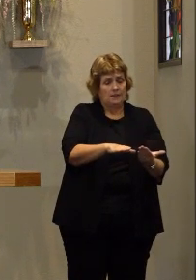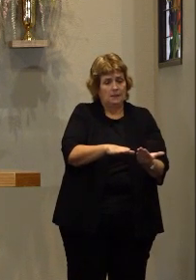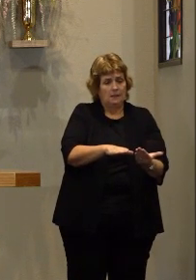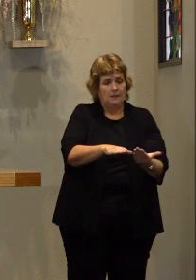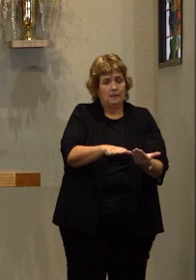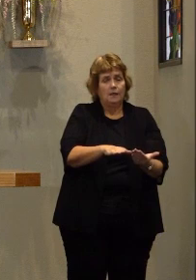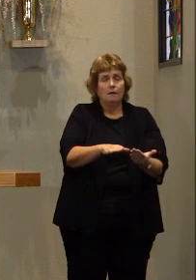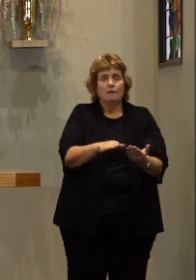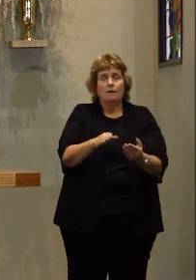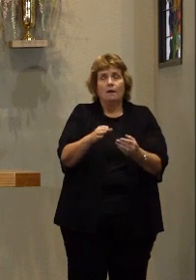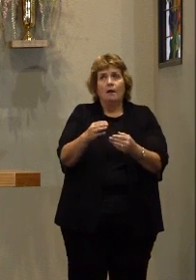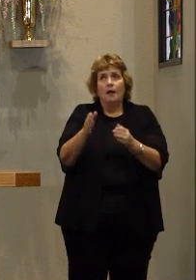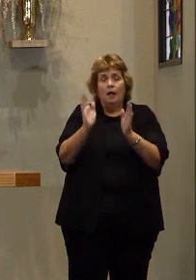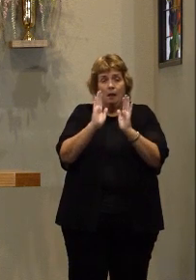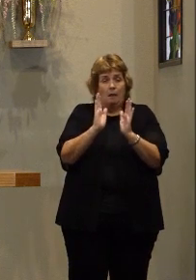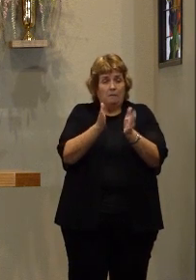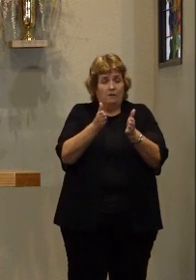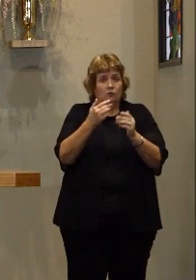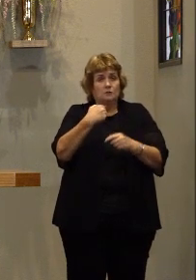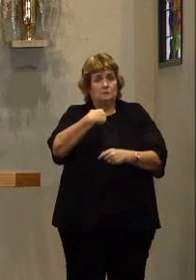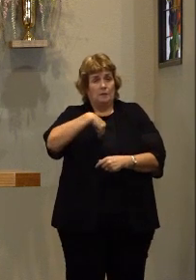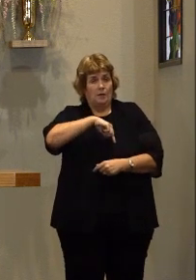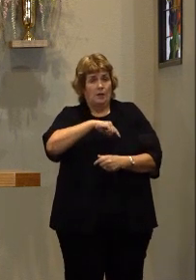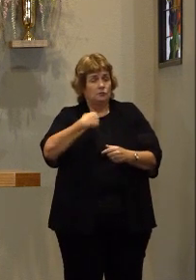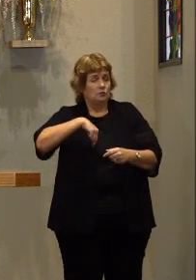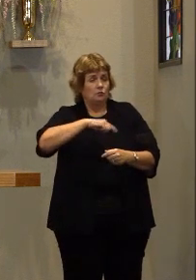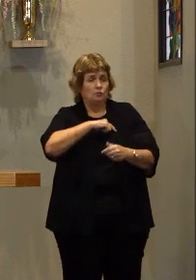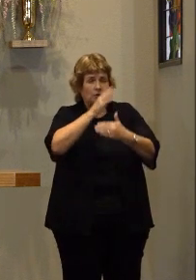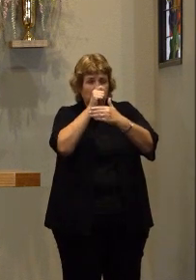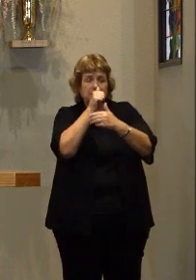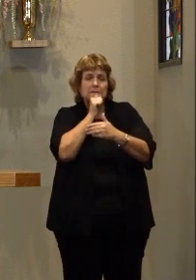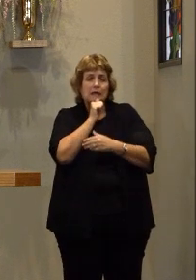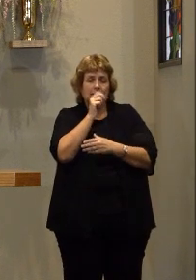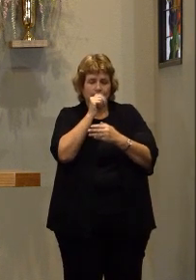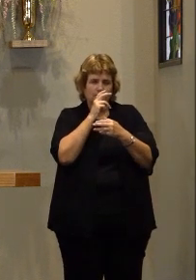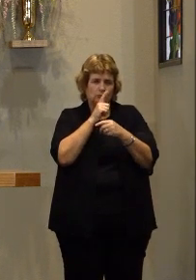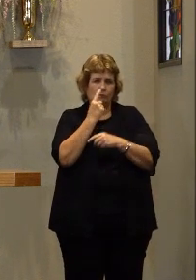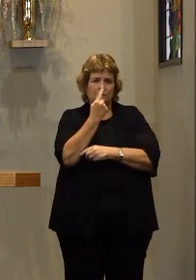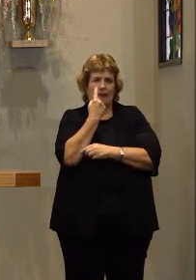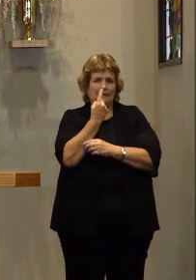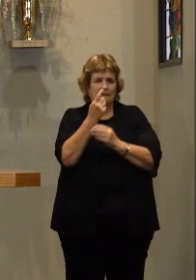silently pray for those we love and care for.